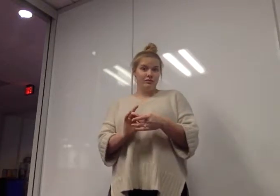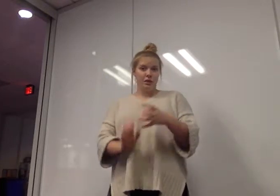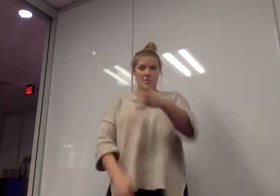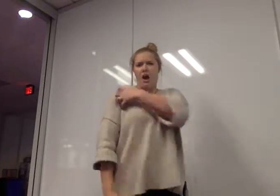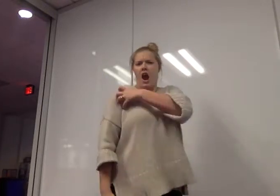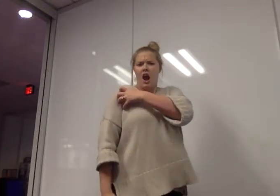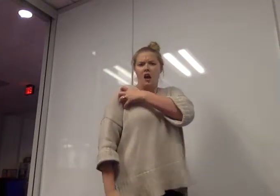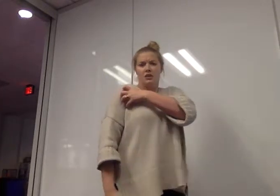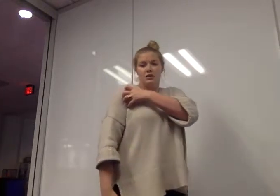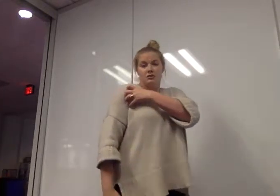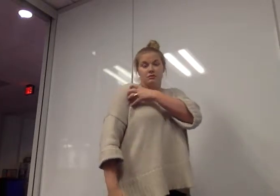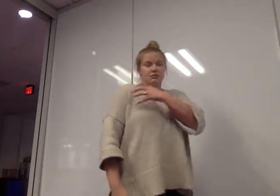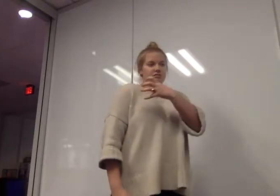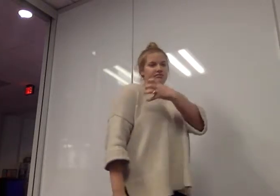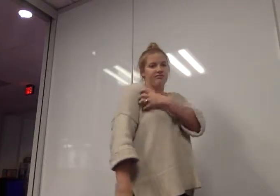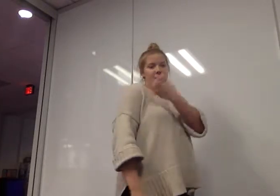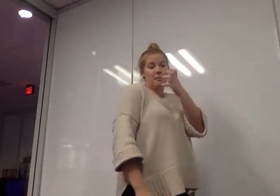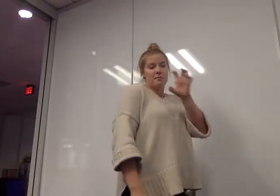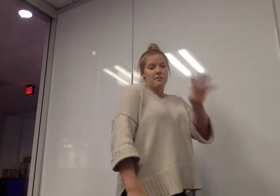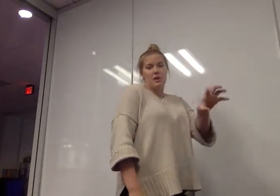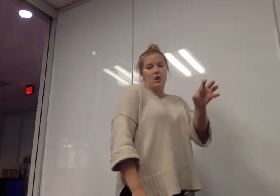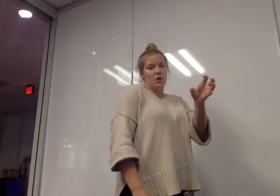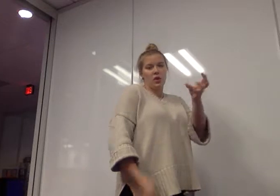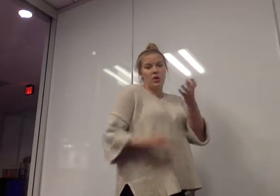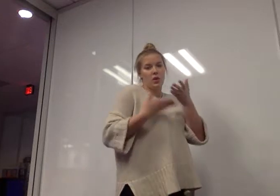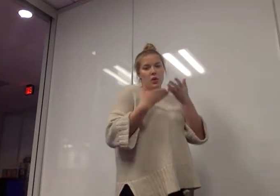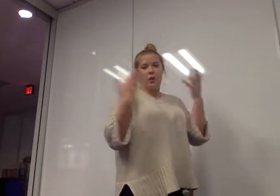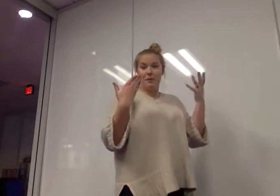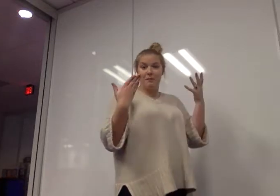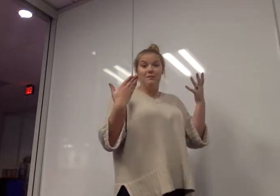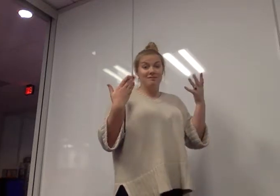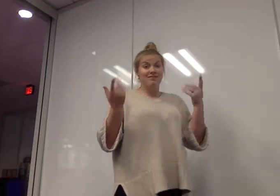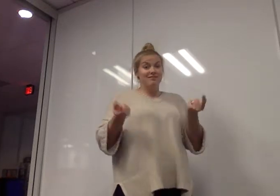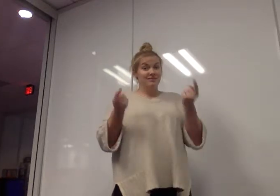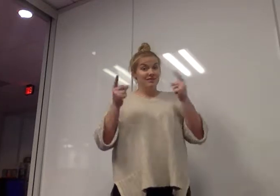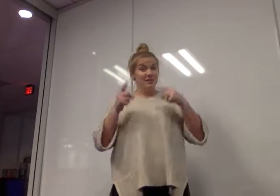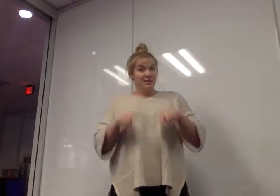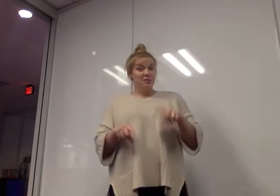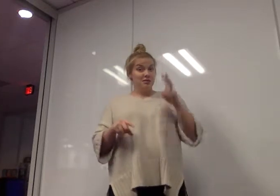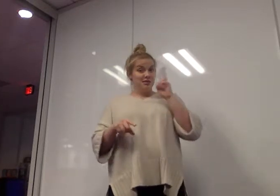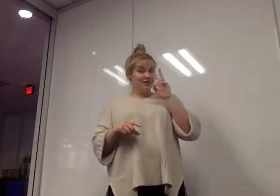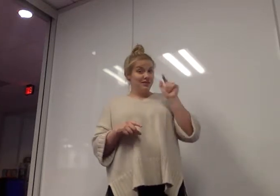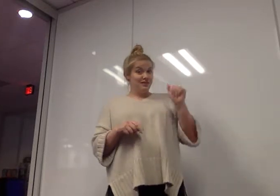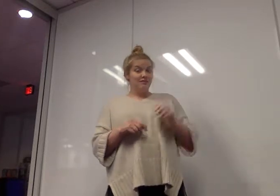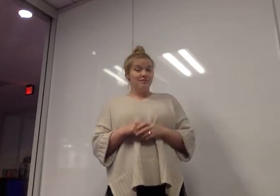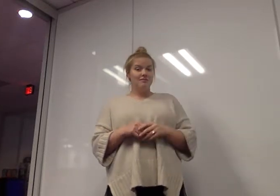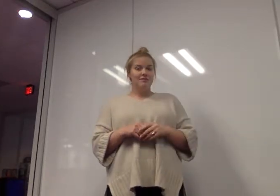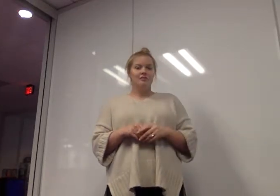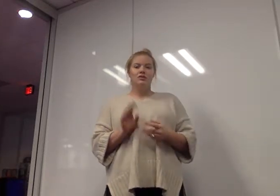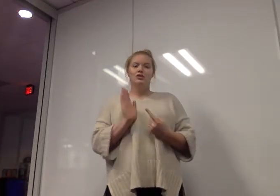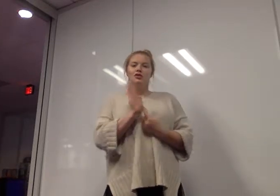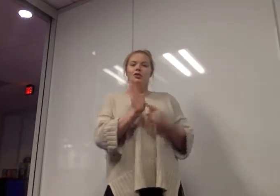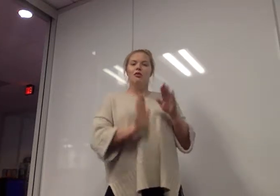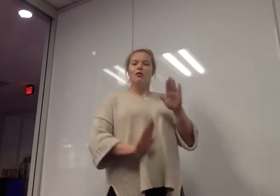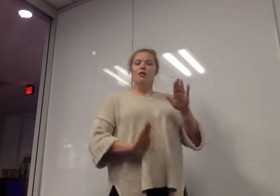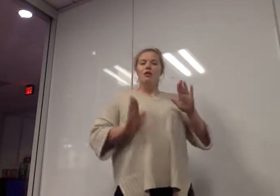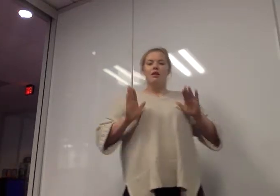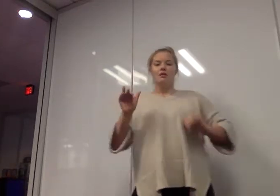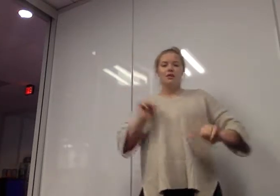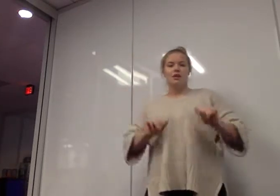low power. So what we tend to do when it comes to power is that we complement the other's nonverbals. So if someone's being really